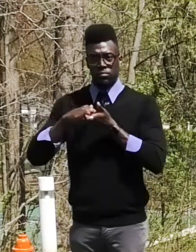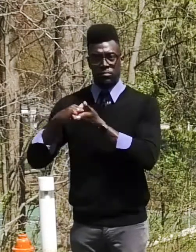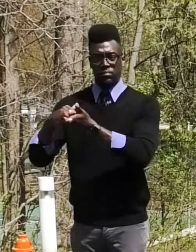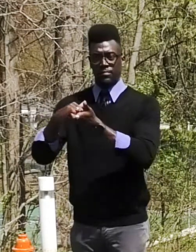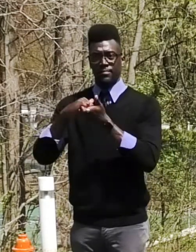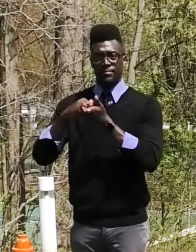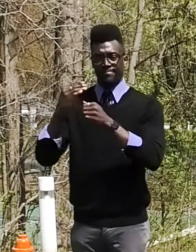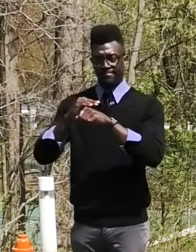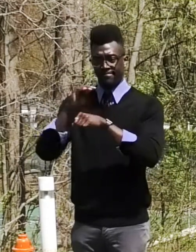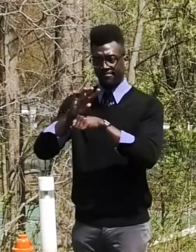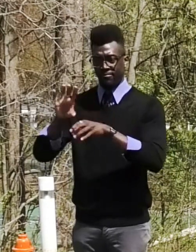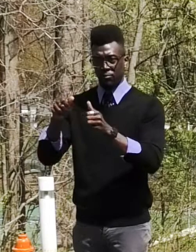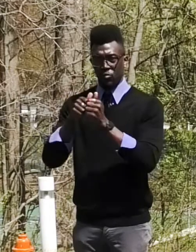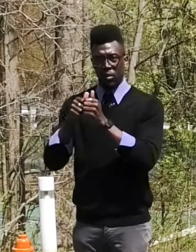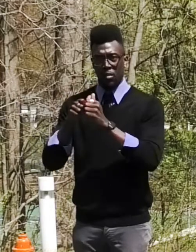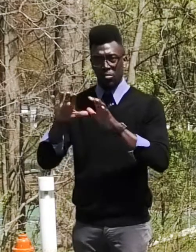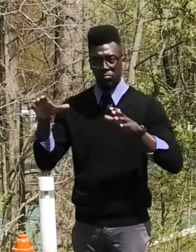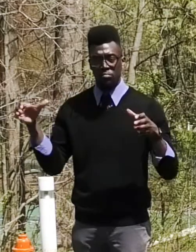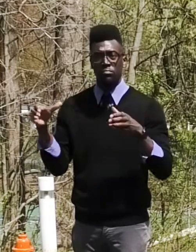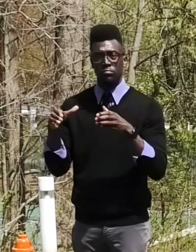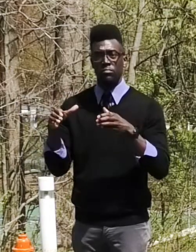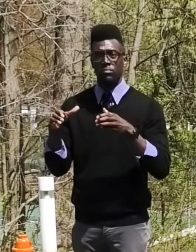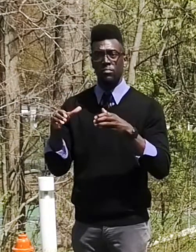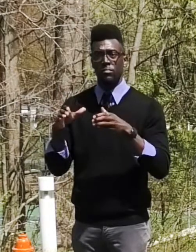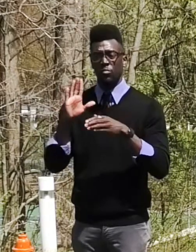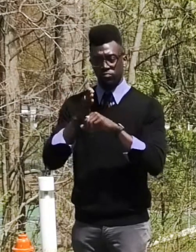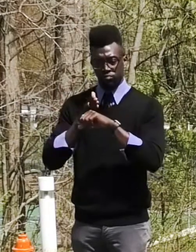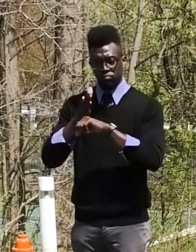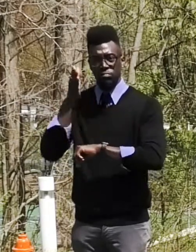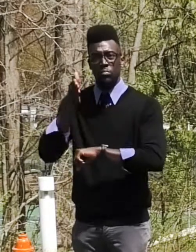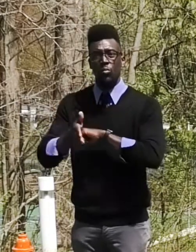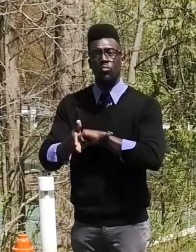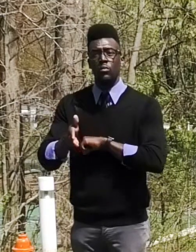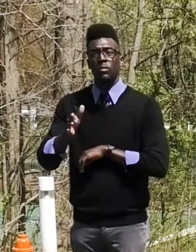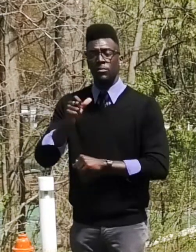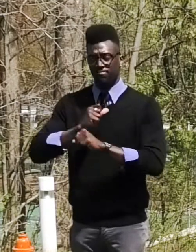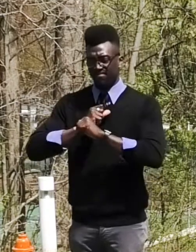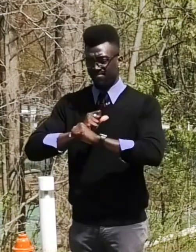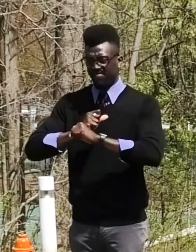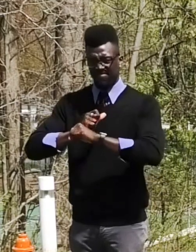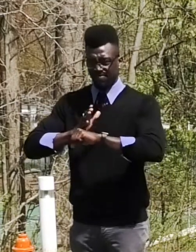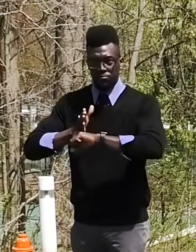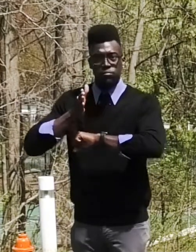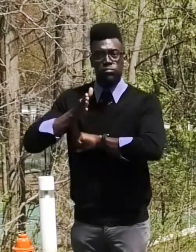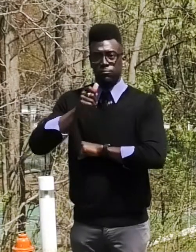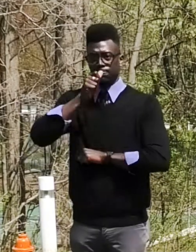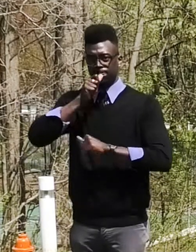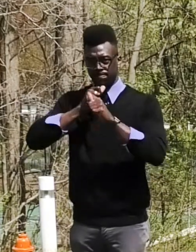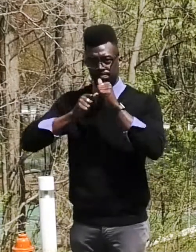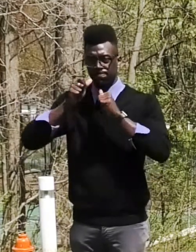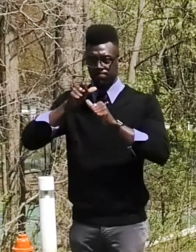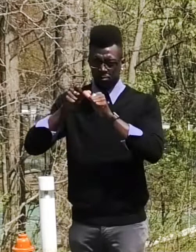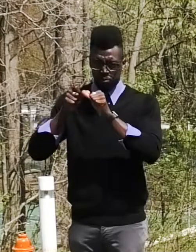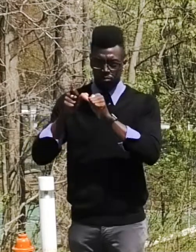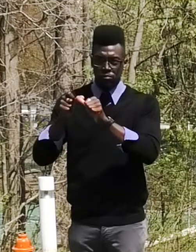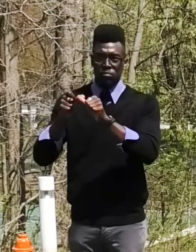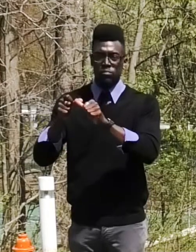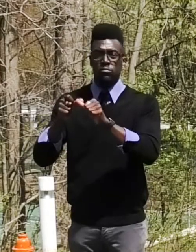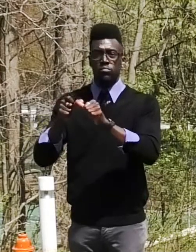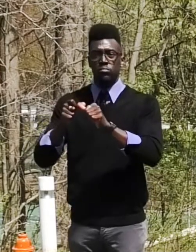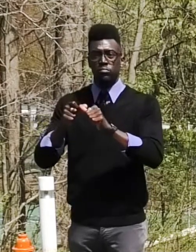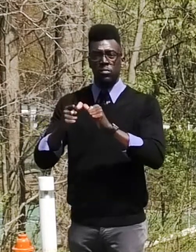and influence to overcome the resistance and continue to move our